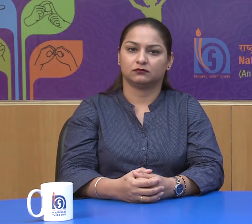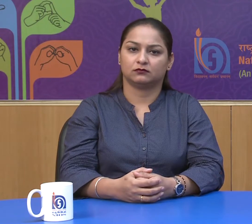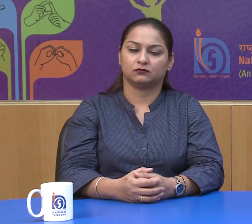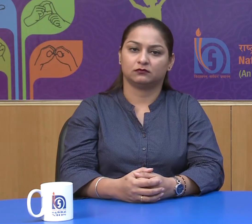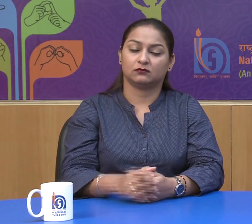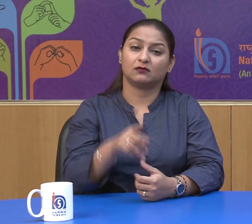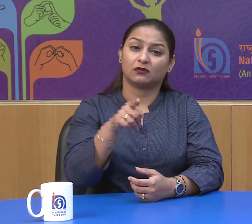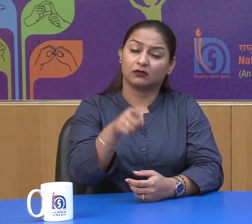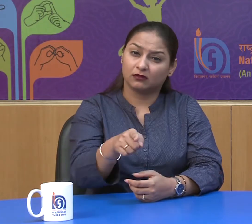there was division